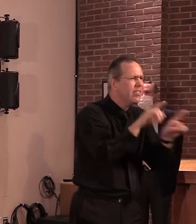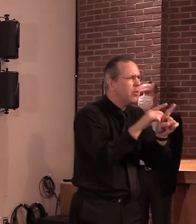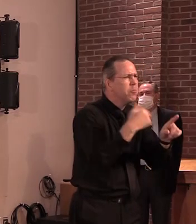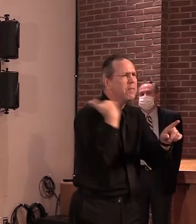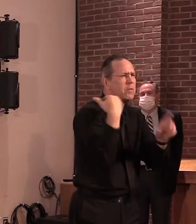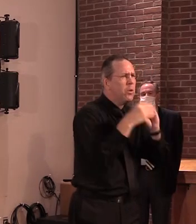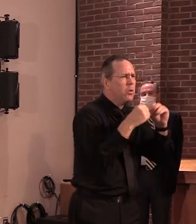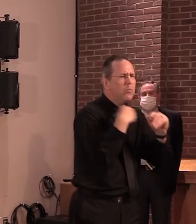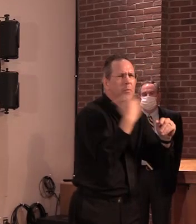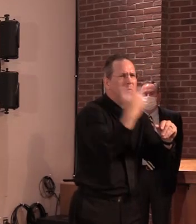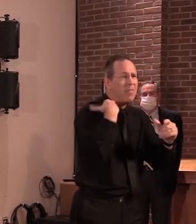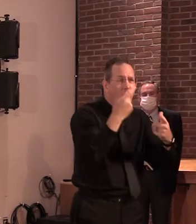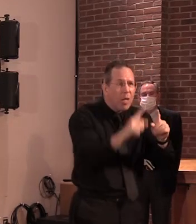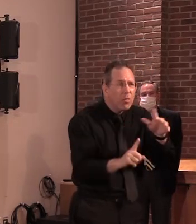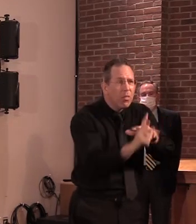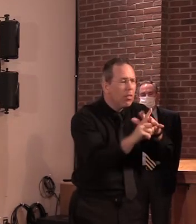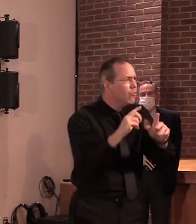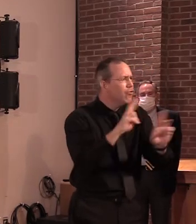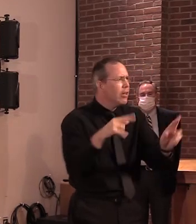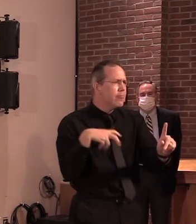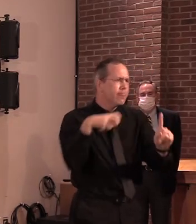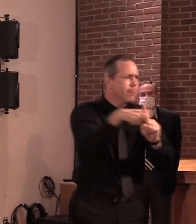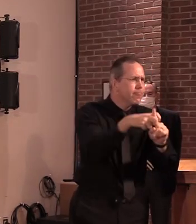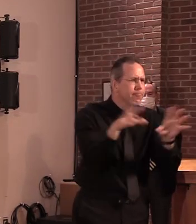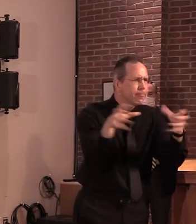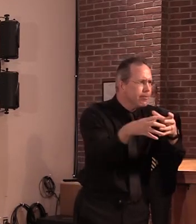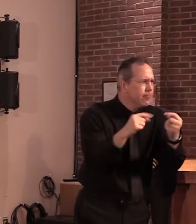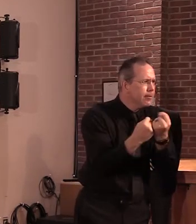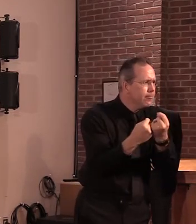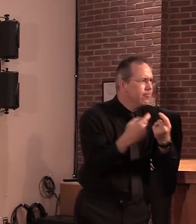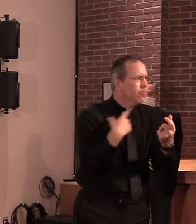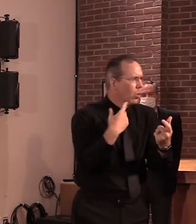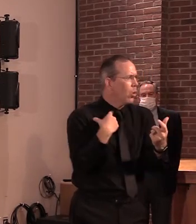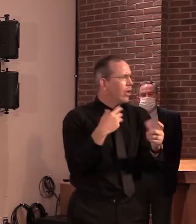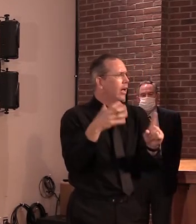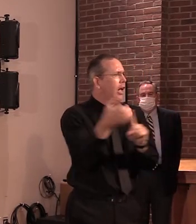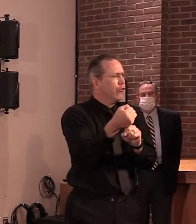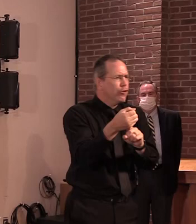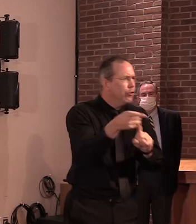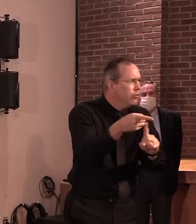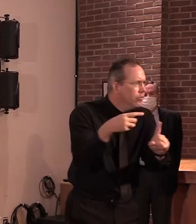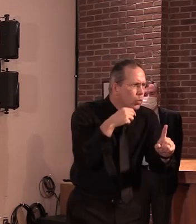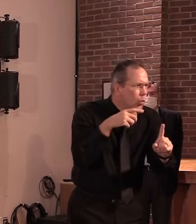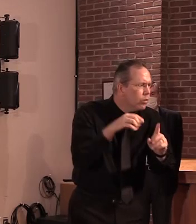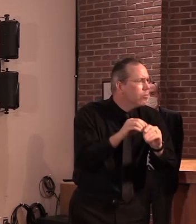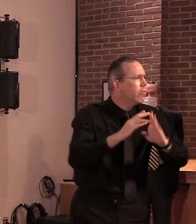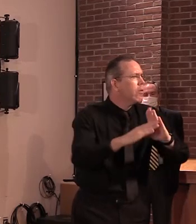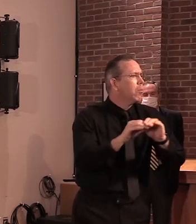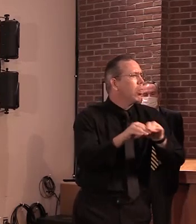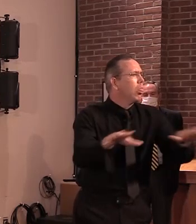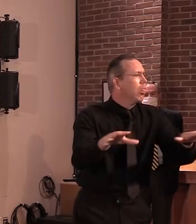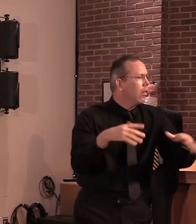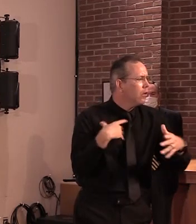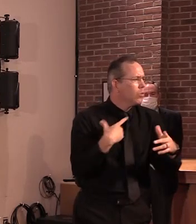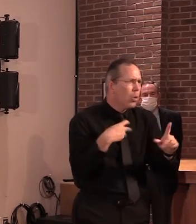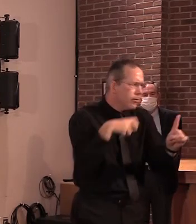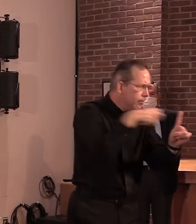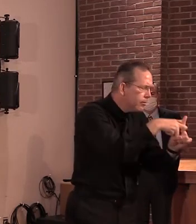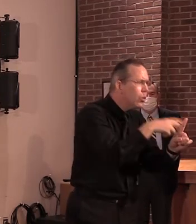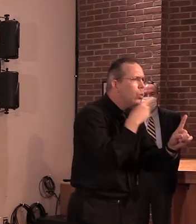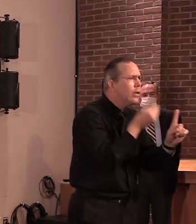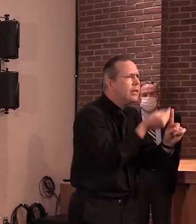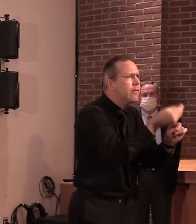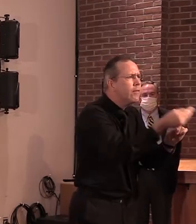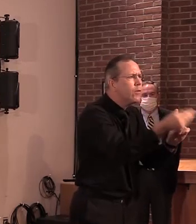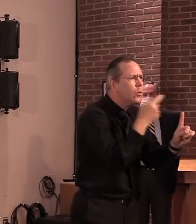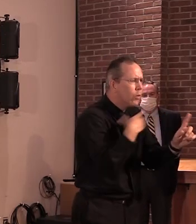capacity to limit the spread of disease through testing, tracing, interviewing, and advising those who have been in close